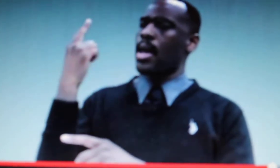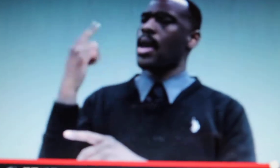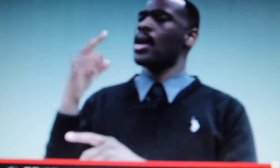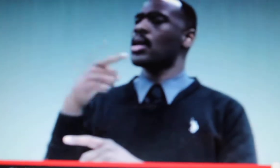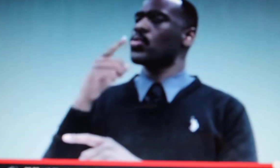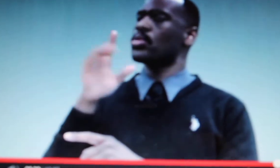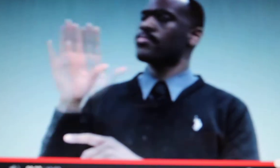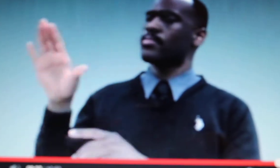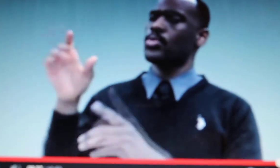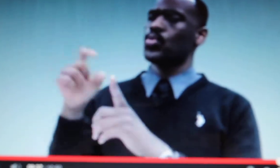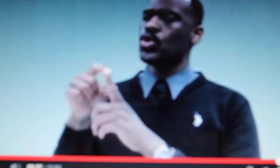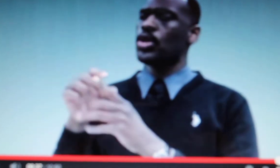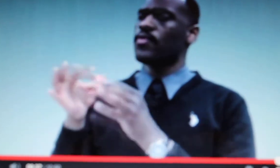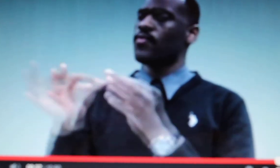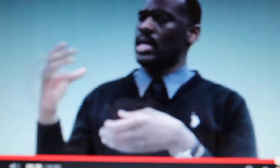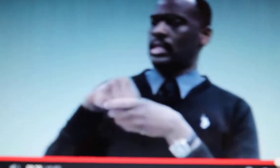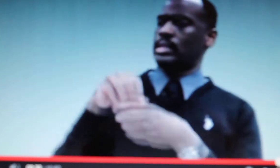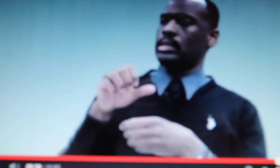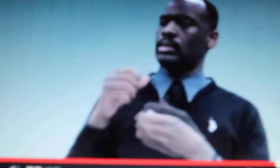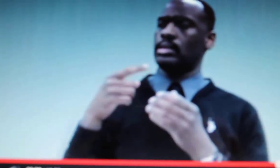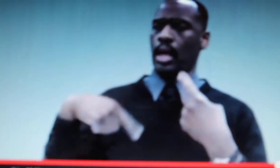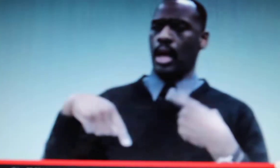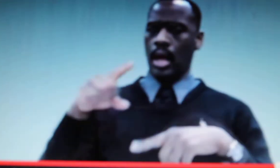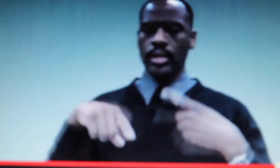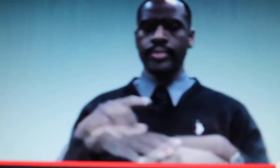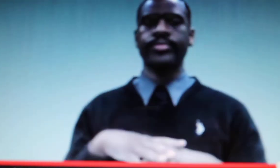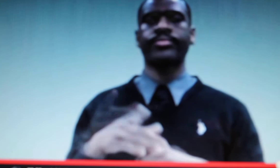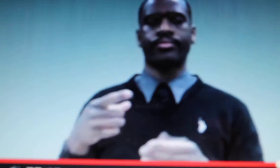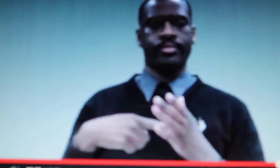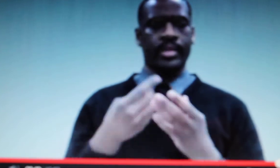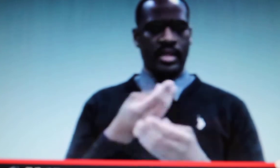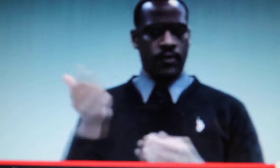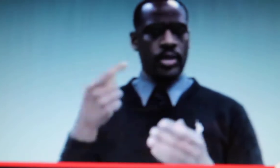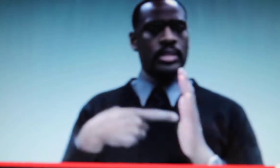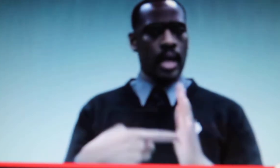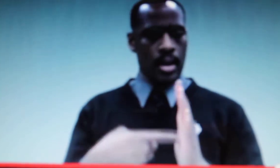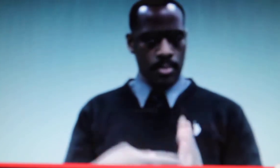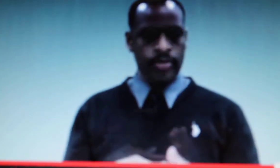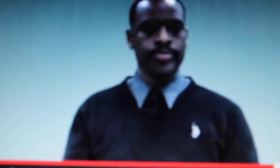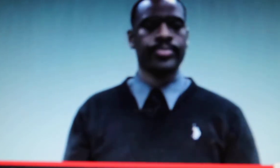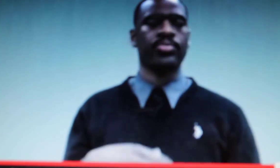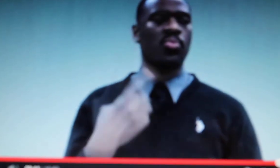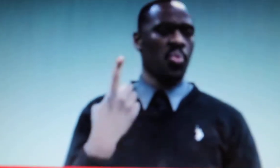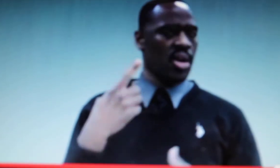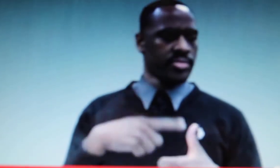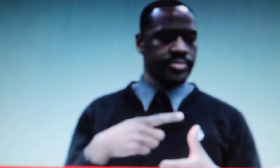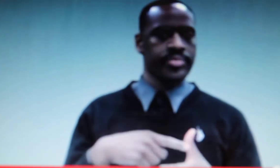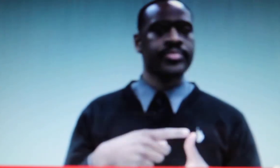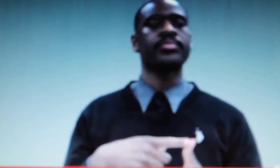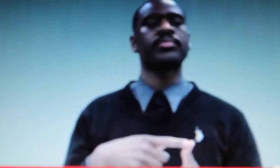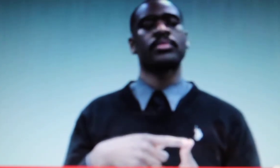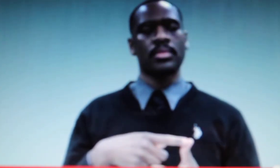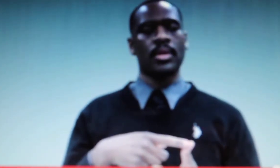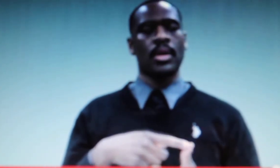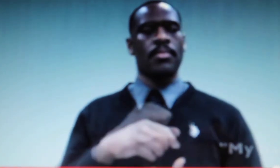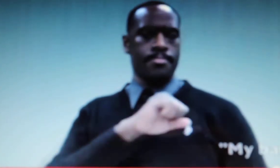with their word choices and their sentences. We wanted to know how it was incorporated into their signing. So some of the examples they